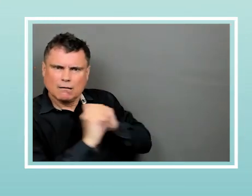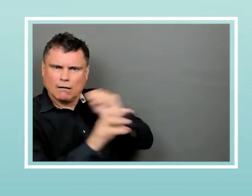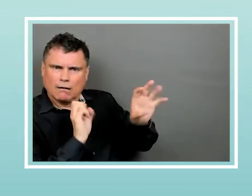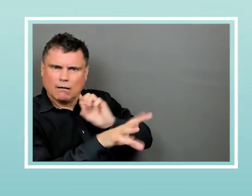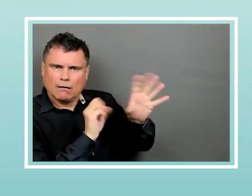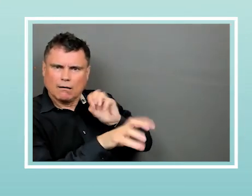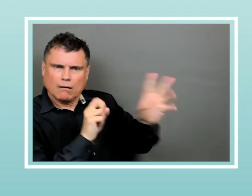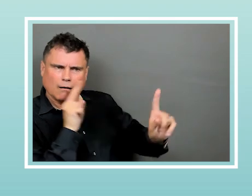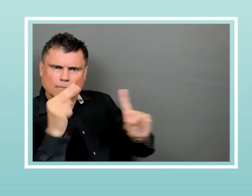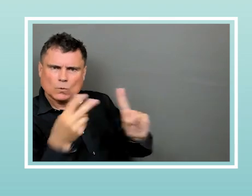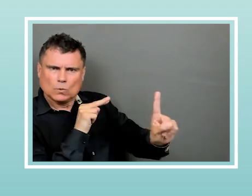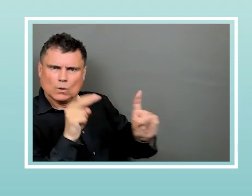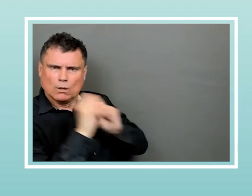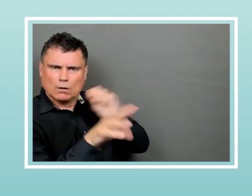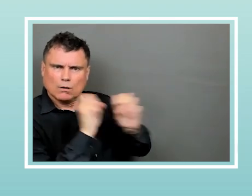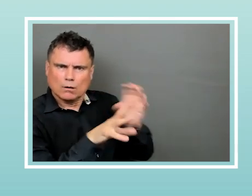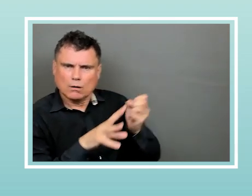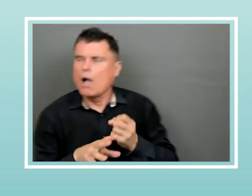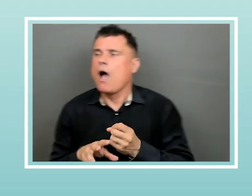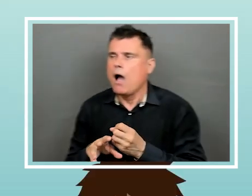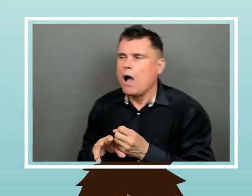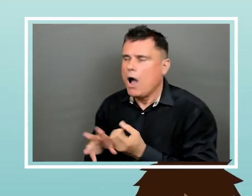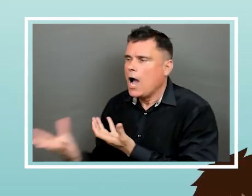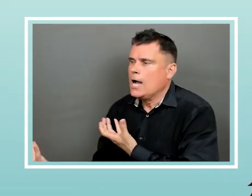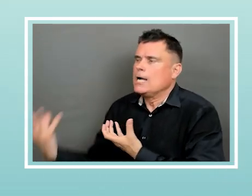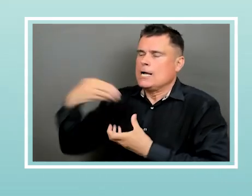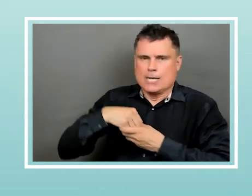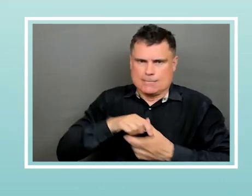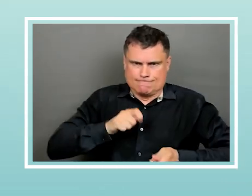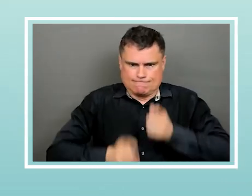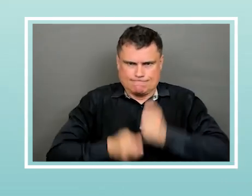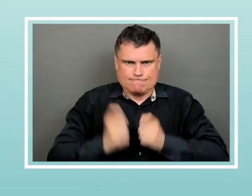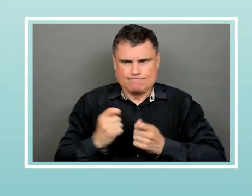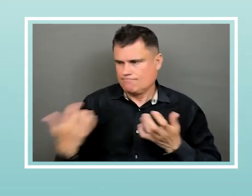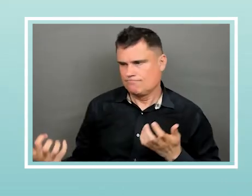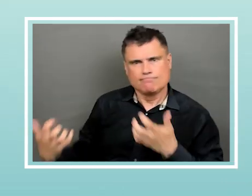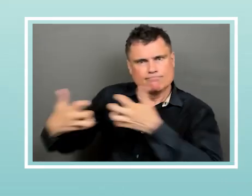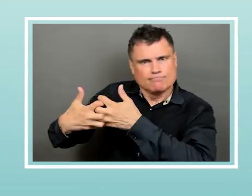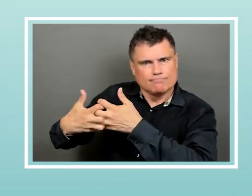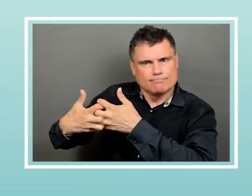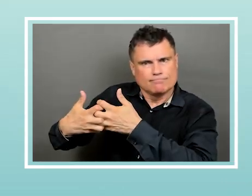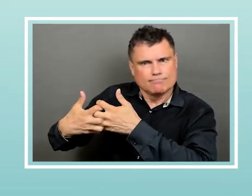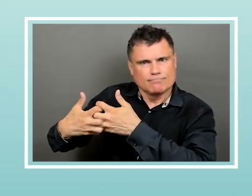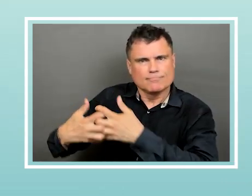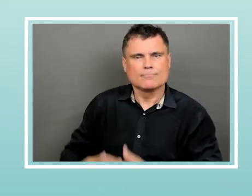our opinions and be sure that those opinions will be heard and acted upon.